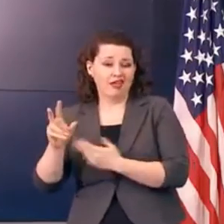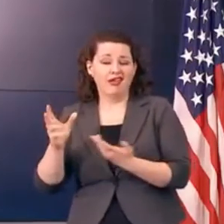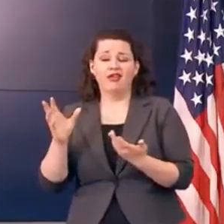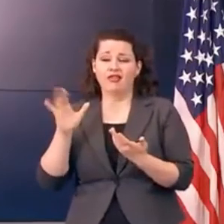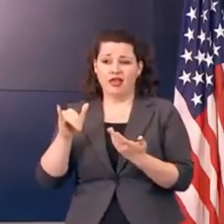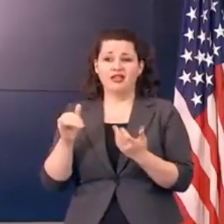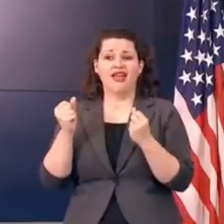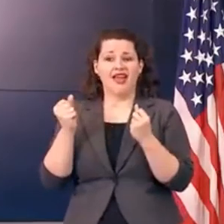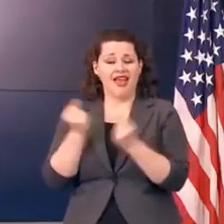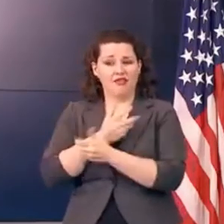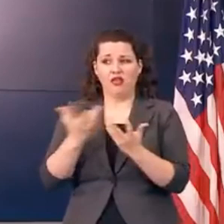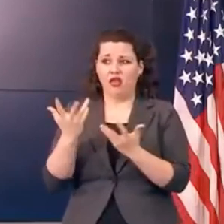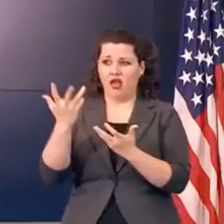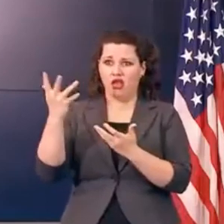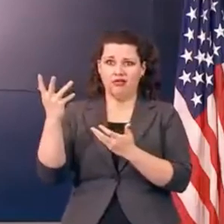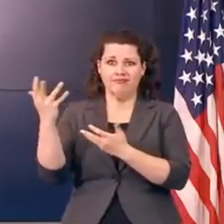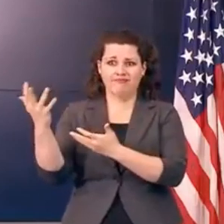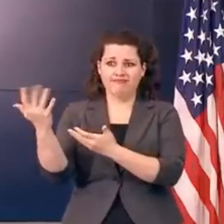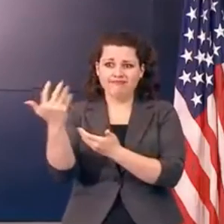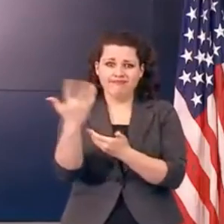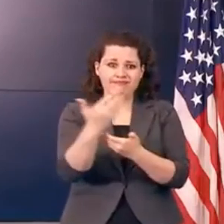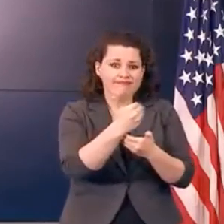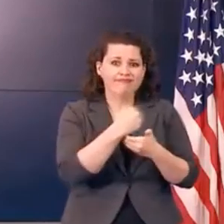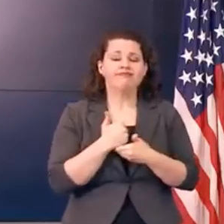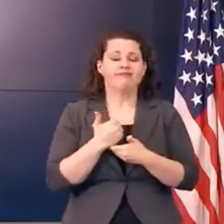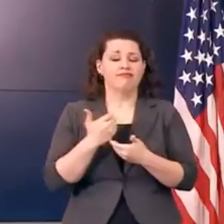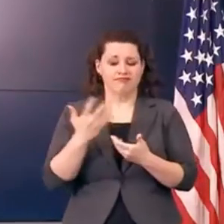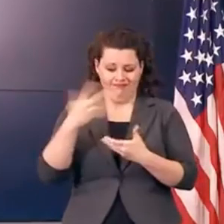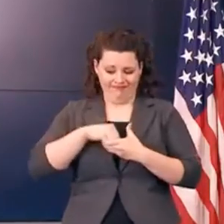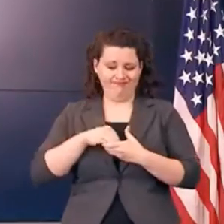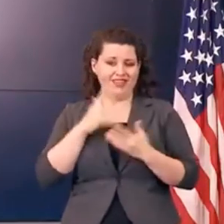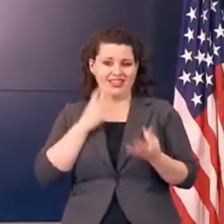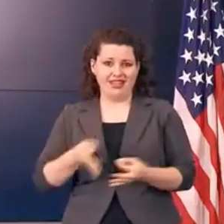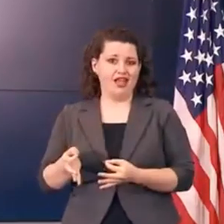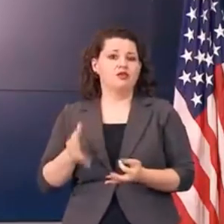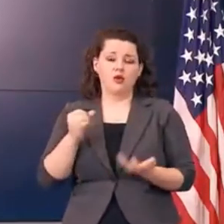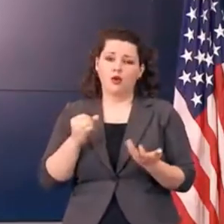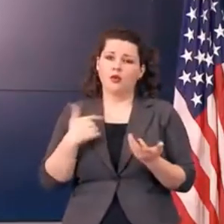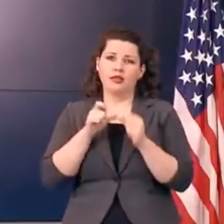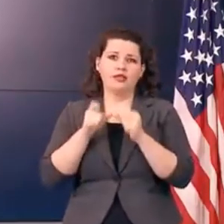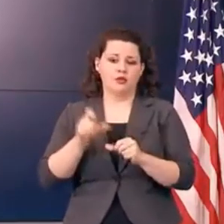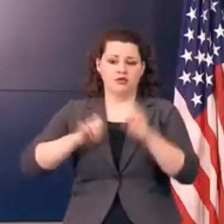goes into the decisions that are being made. And so we're going to continue to evaluate that and move forward. But do you think